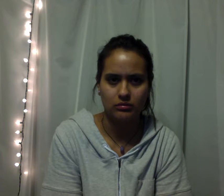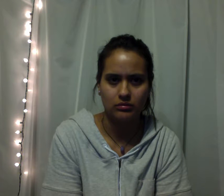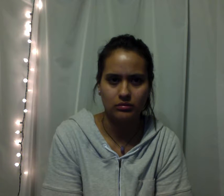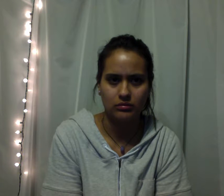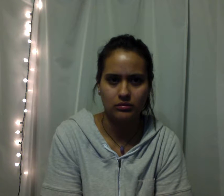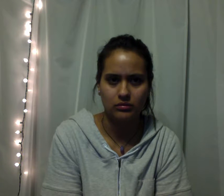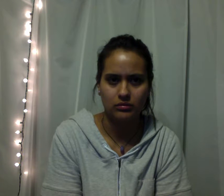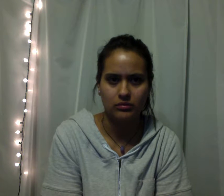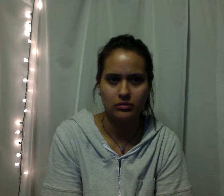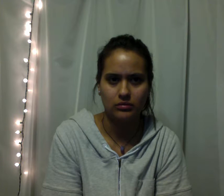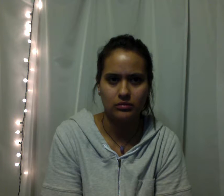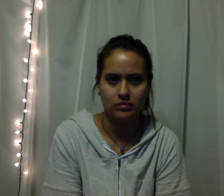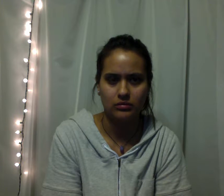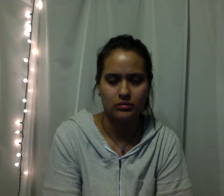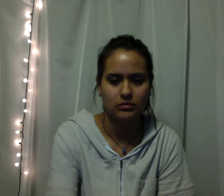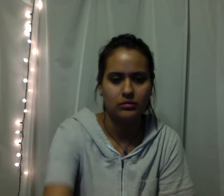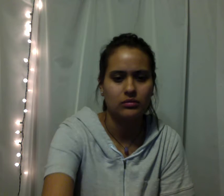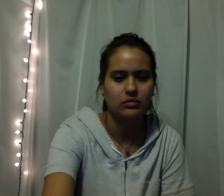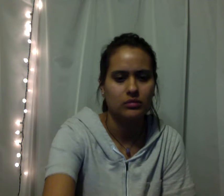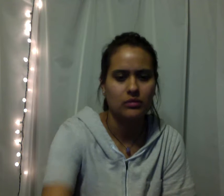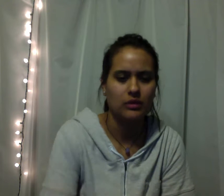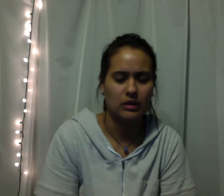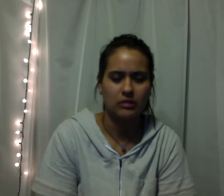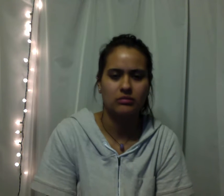desalination as far as evaporation goes?